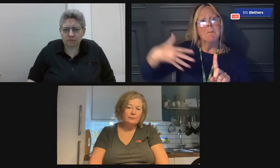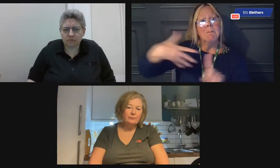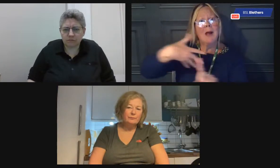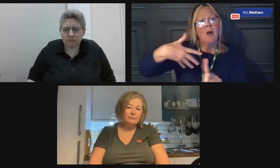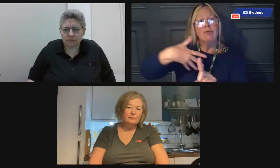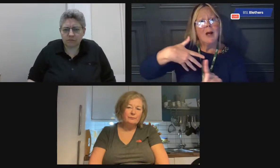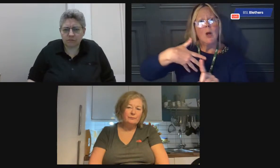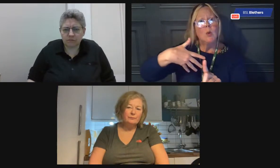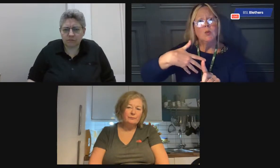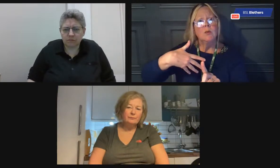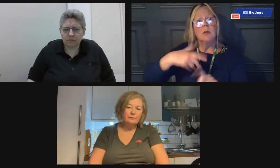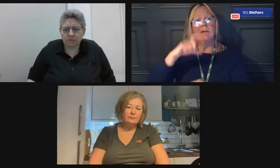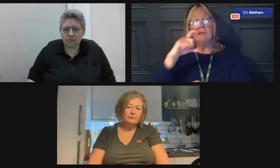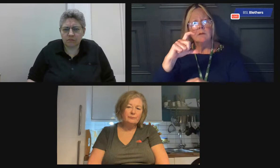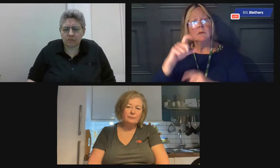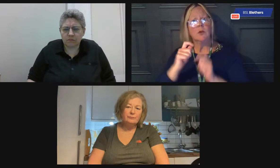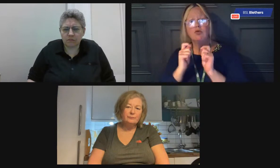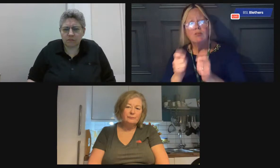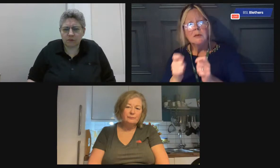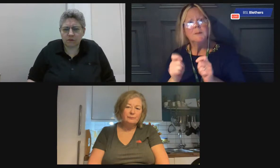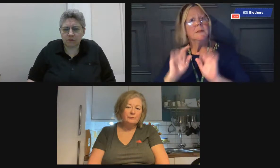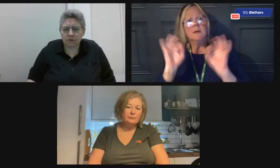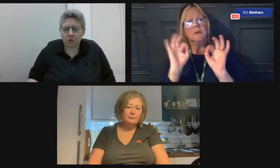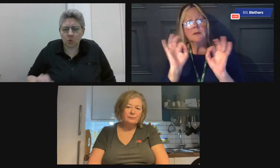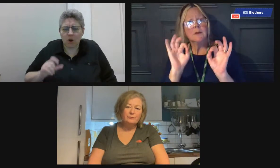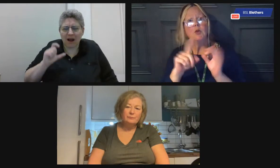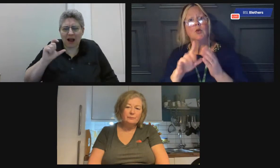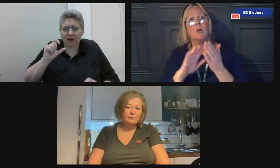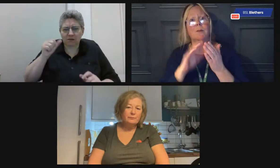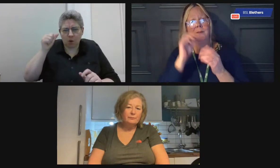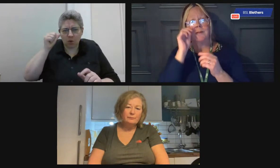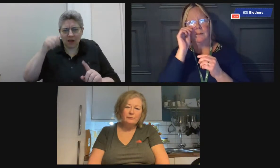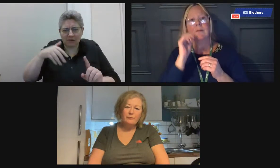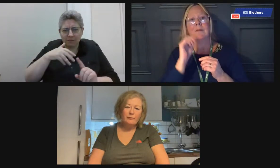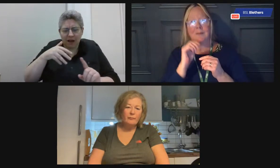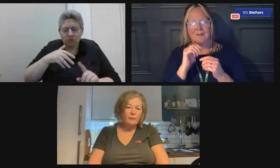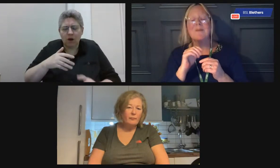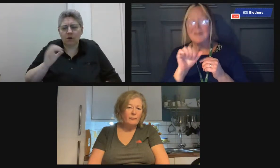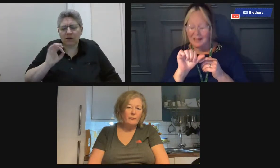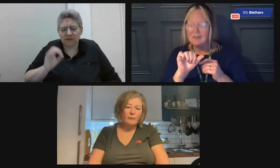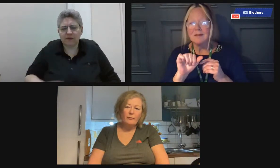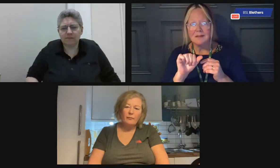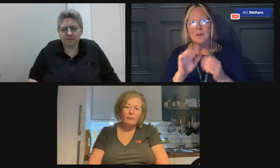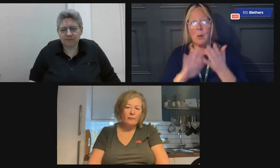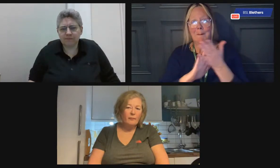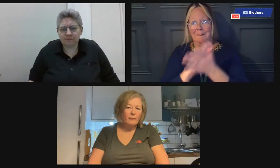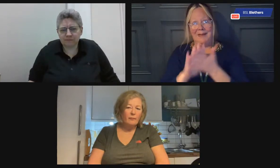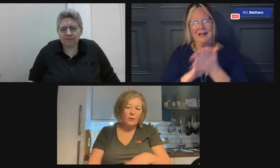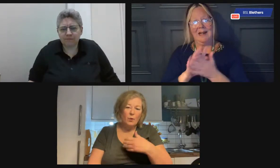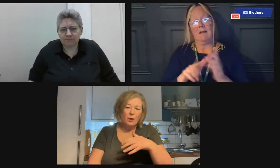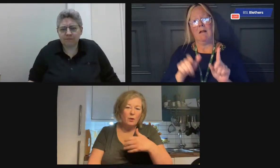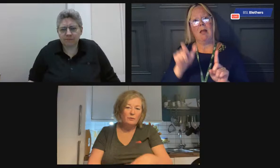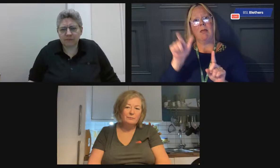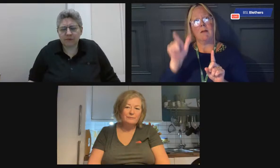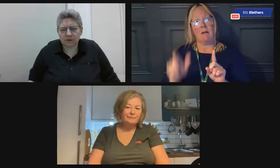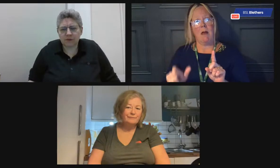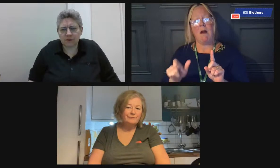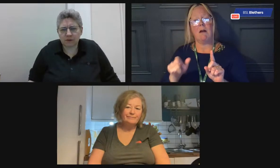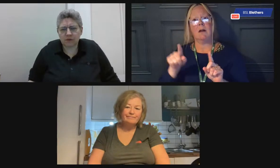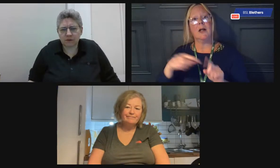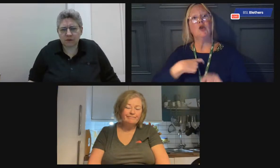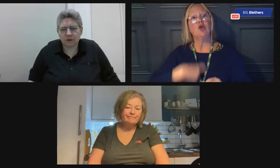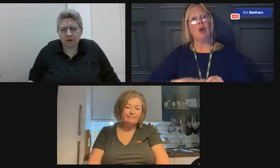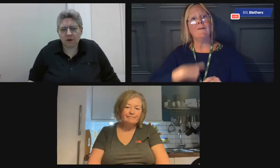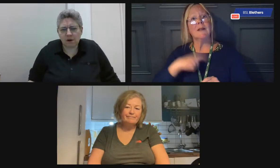whoever was available, you know. So the interpreter who came in didn't know this person's background, didn't know their treatment, the